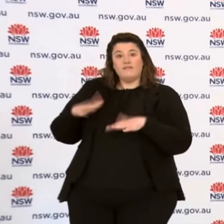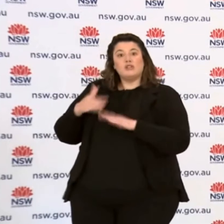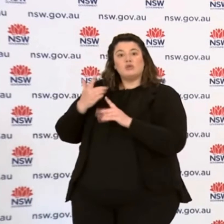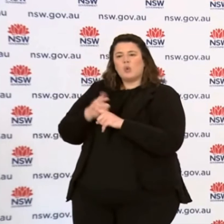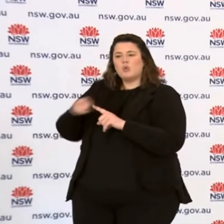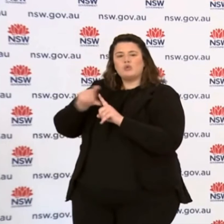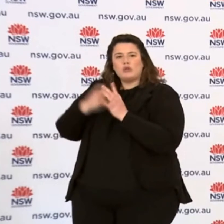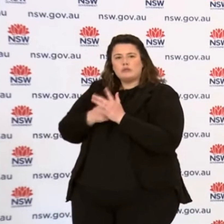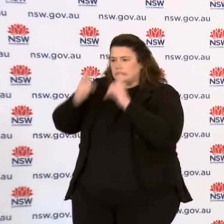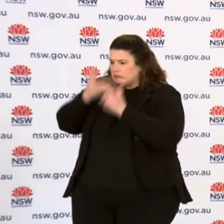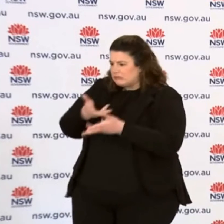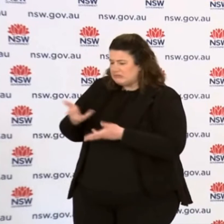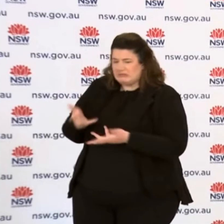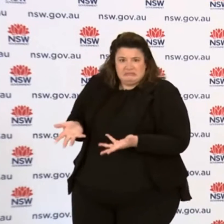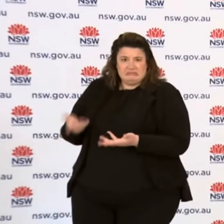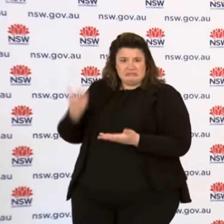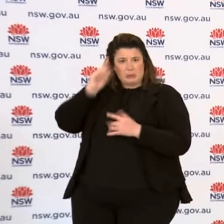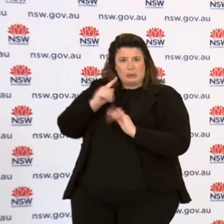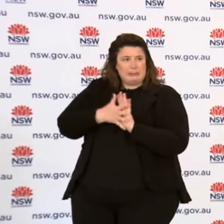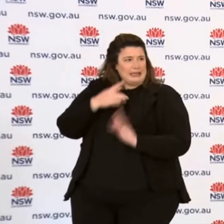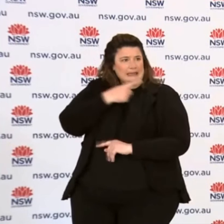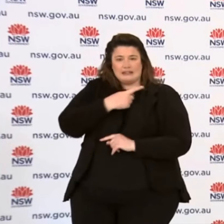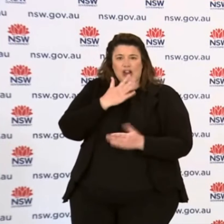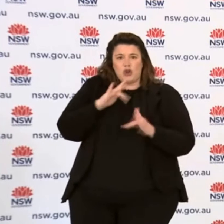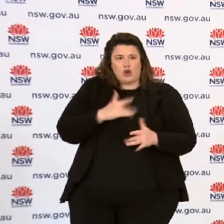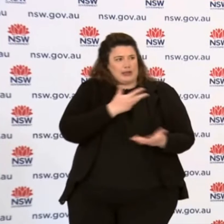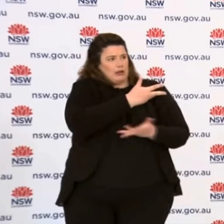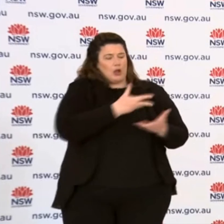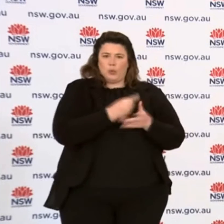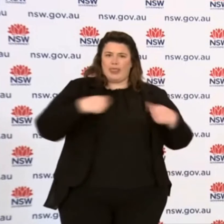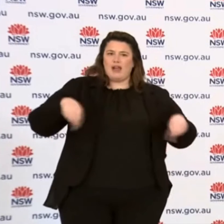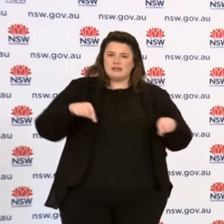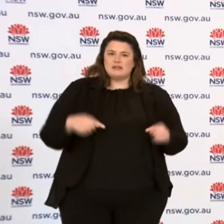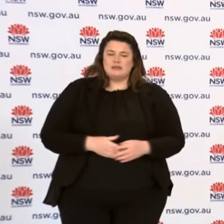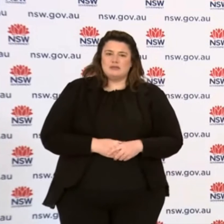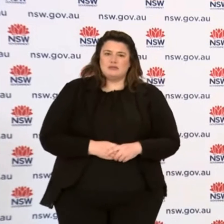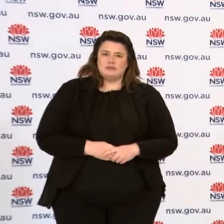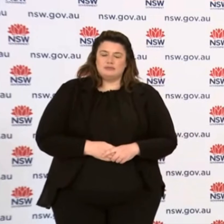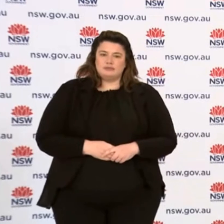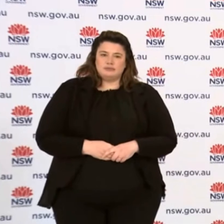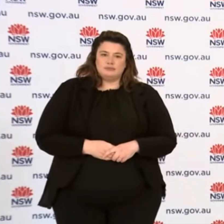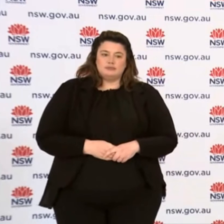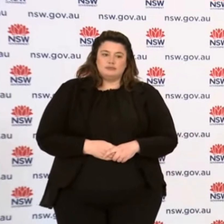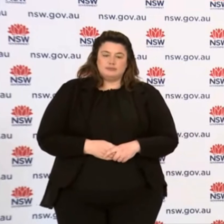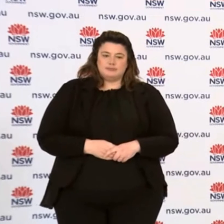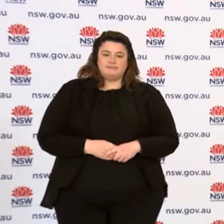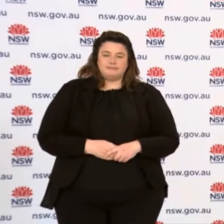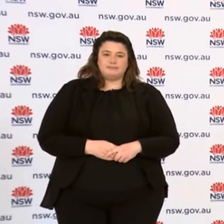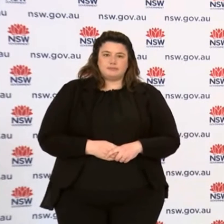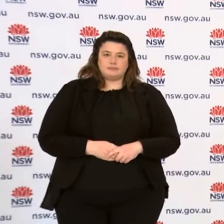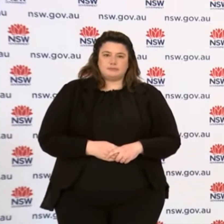either. But I think what it does is just expresses the concerns that we all have, that the circuit breaker in New South Wales and in